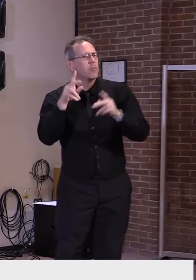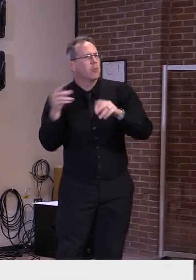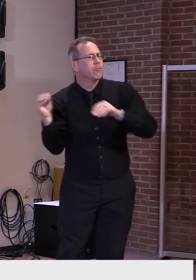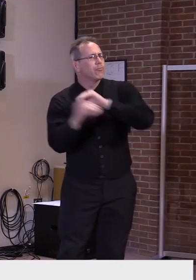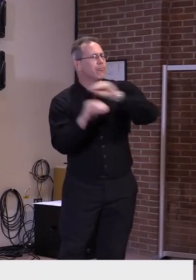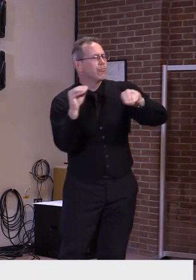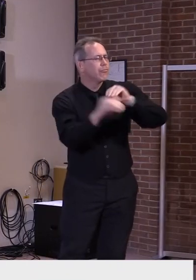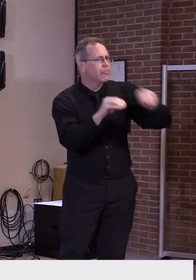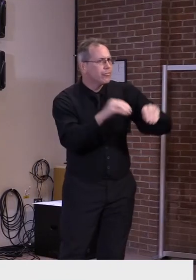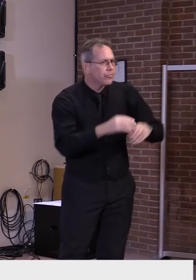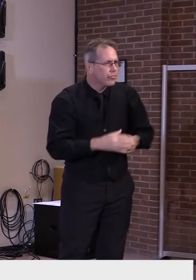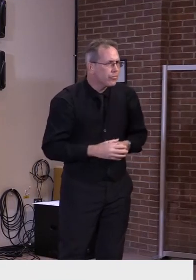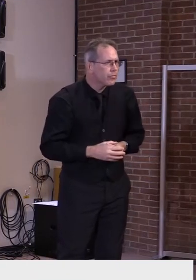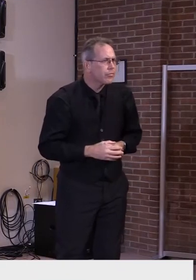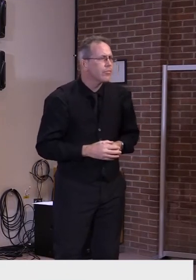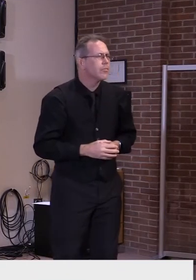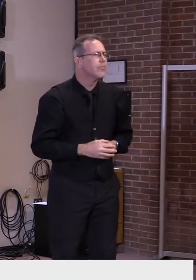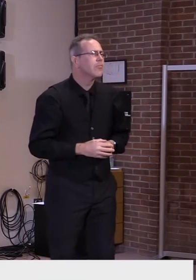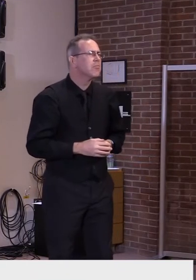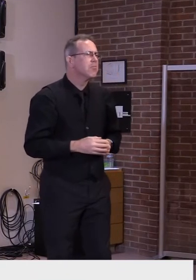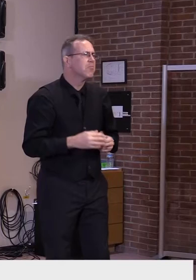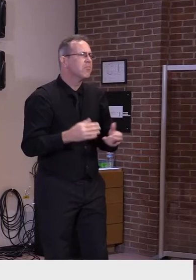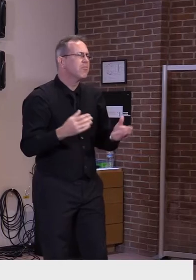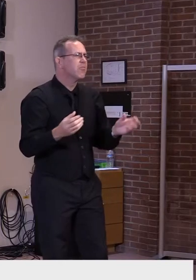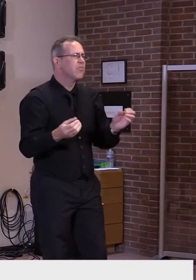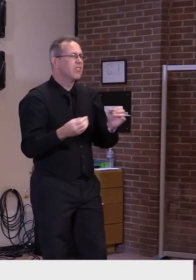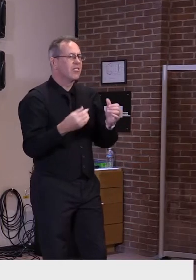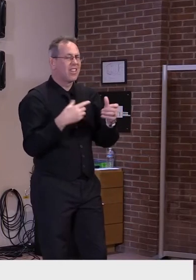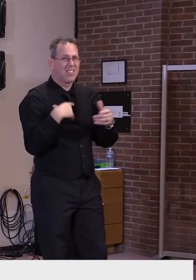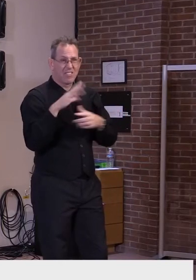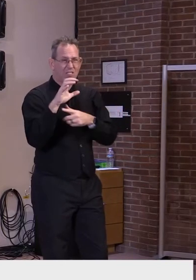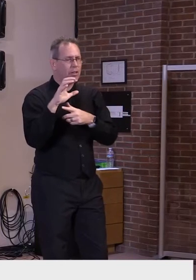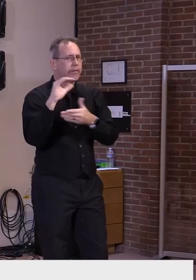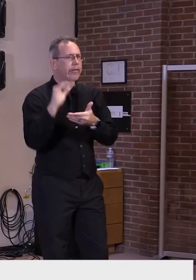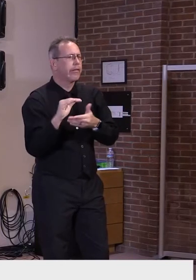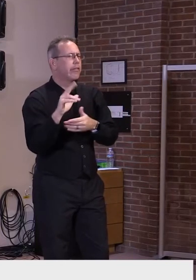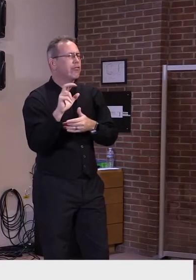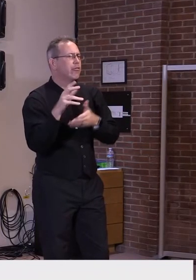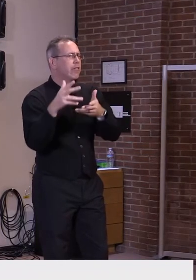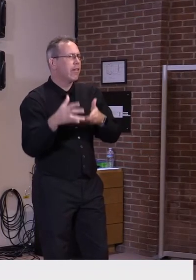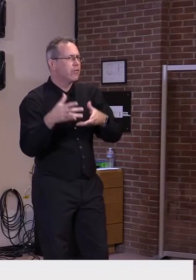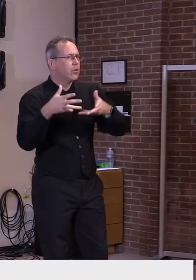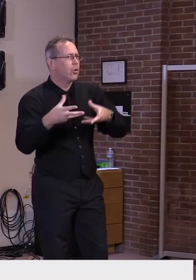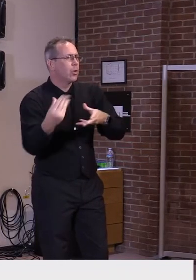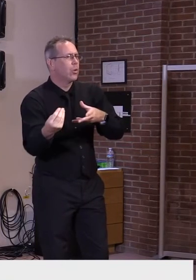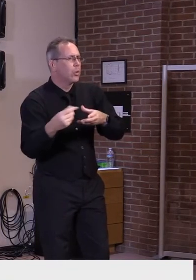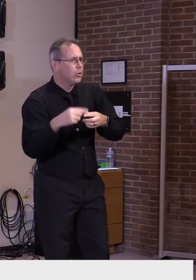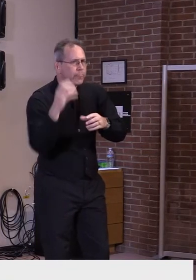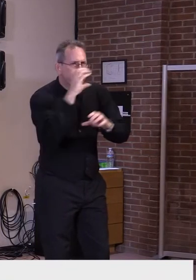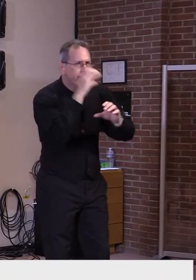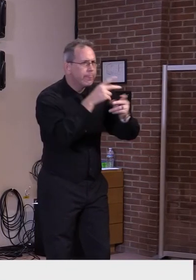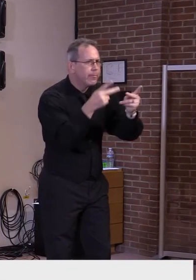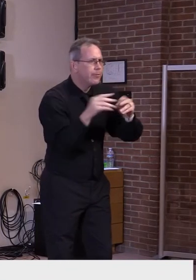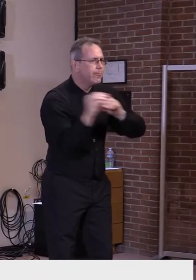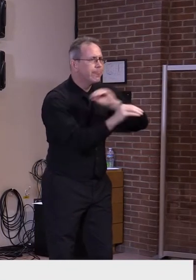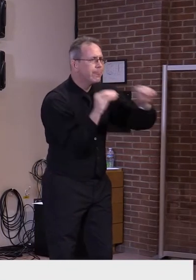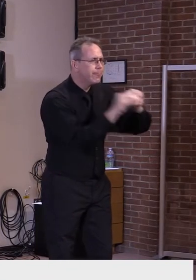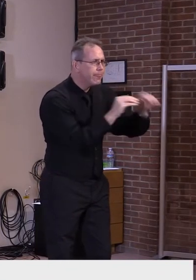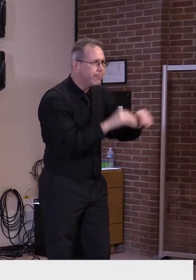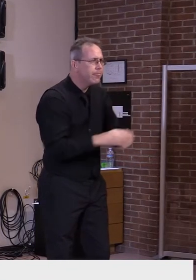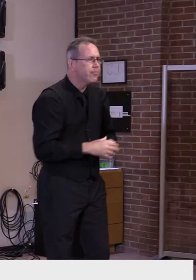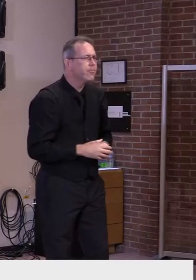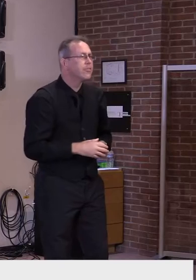And just remember, Tim, some will never get. Some don't want to come into the shelters, and that's an important